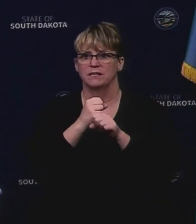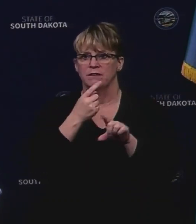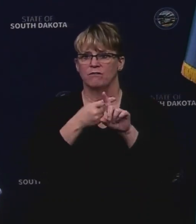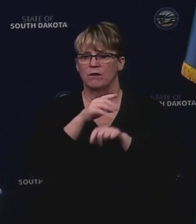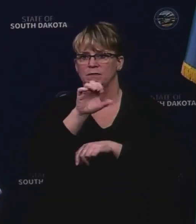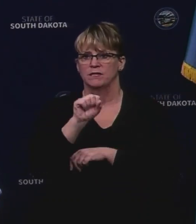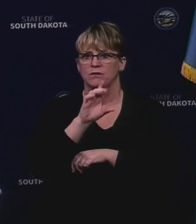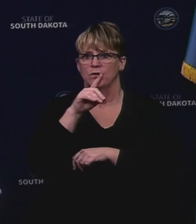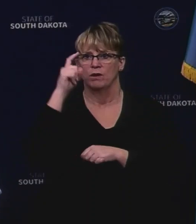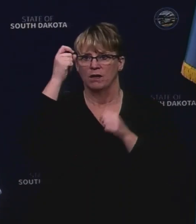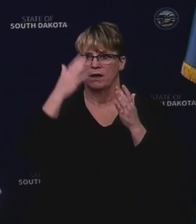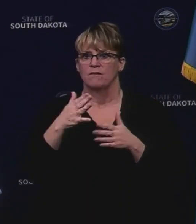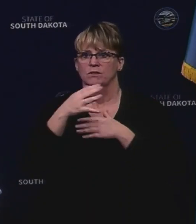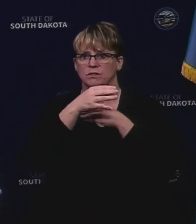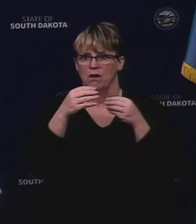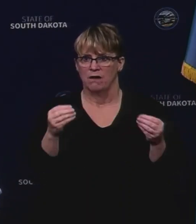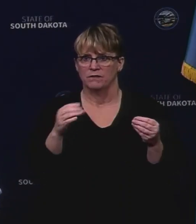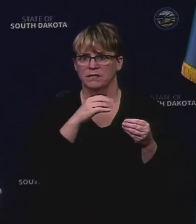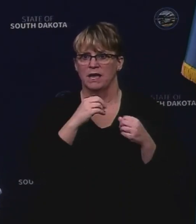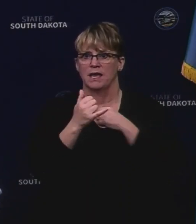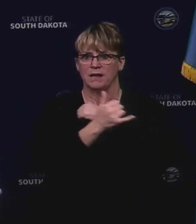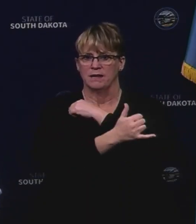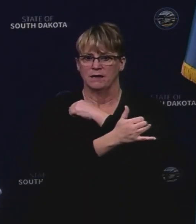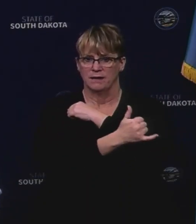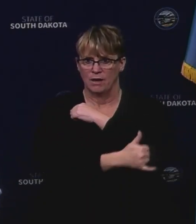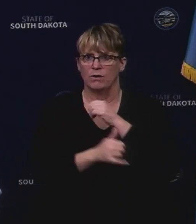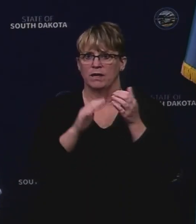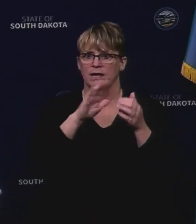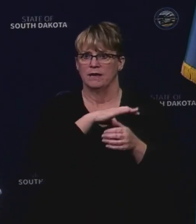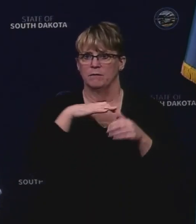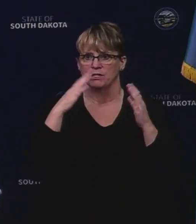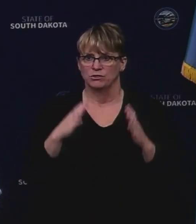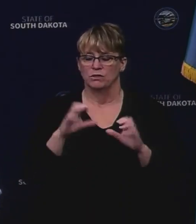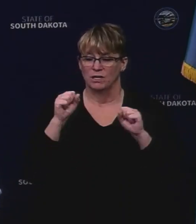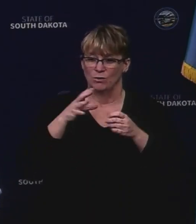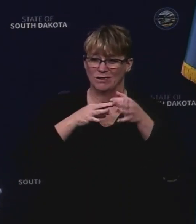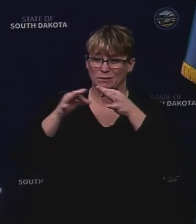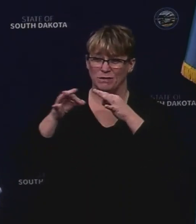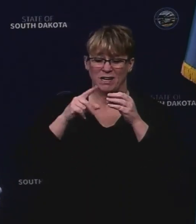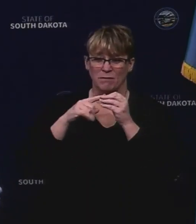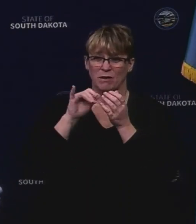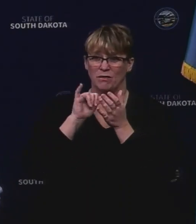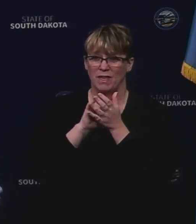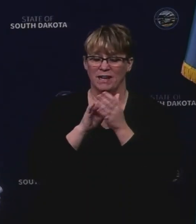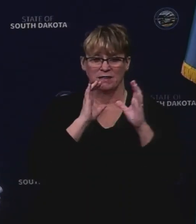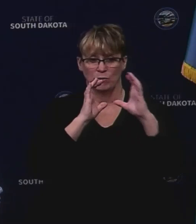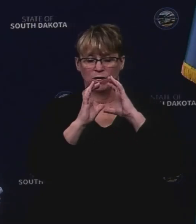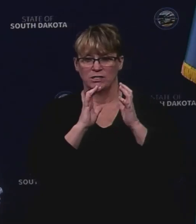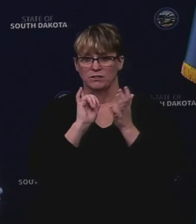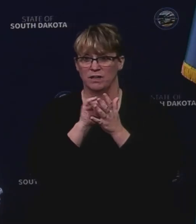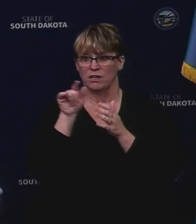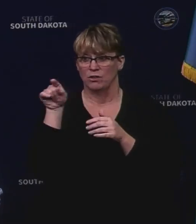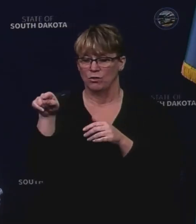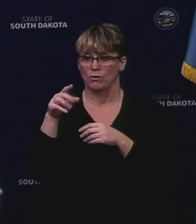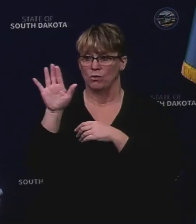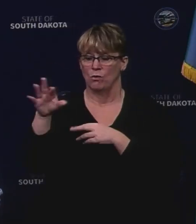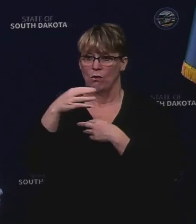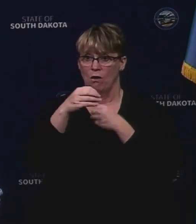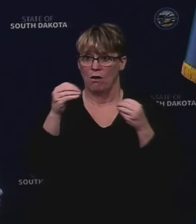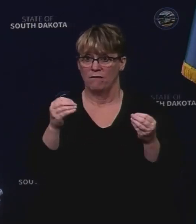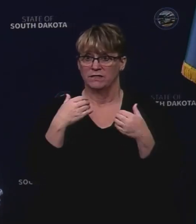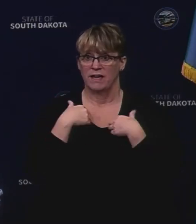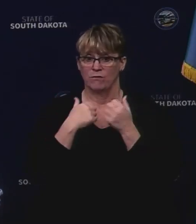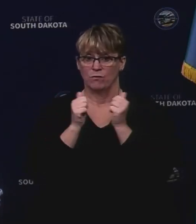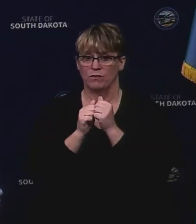Dakota governor's office and county commissioners and some others. But can you tell us anything about the communications that you or your office had with those